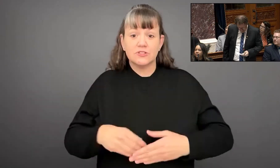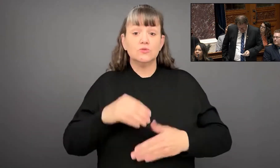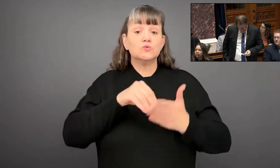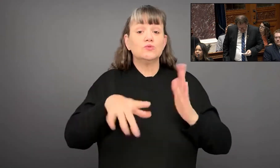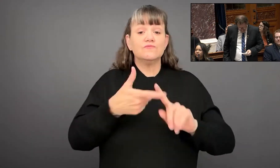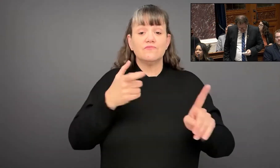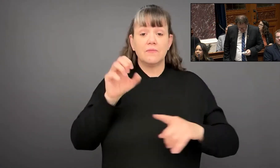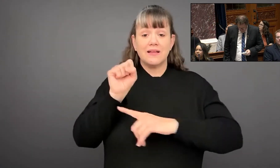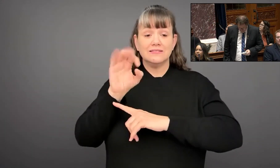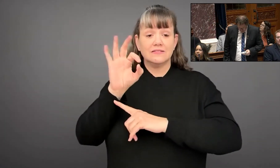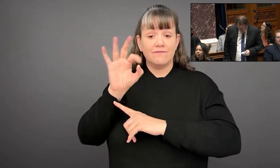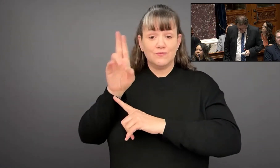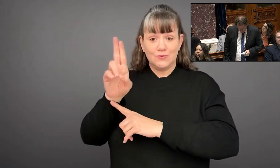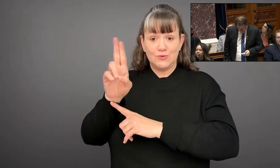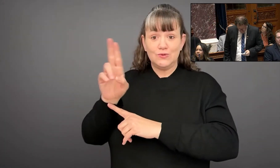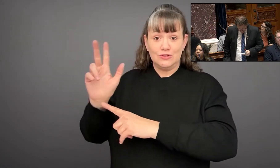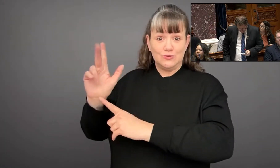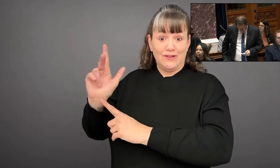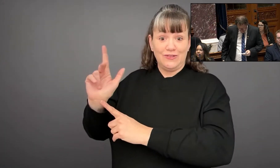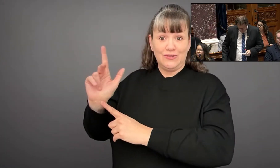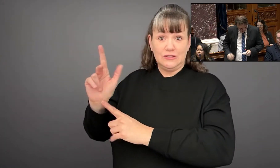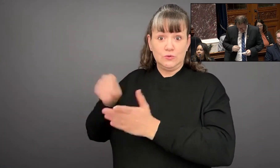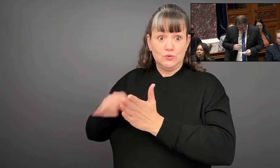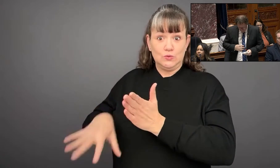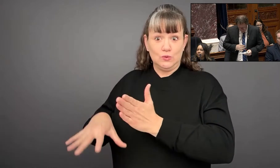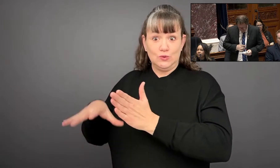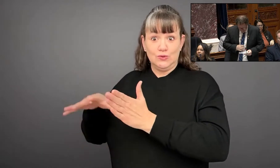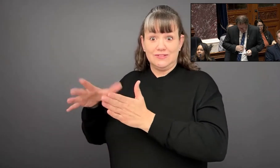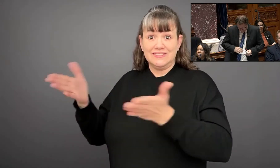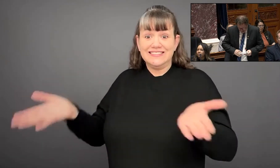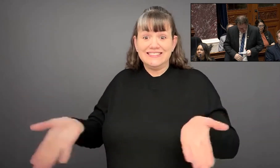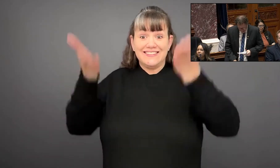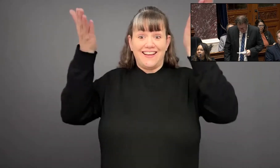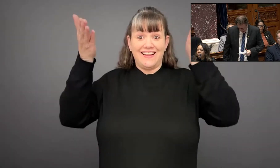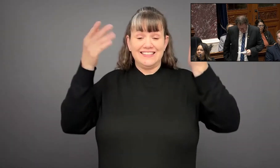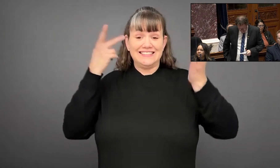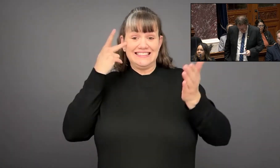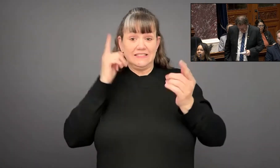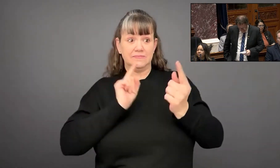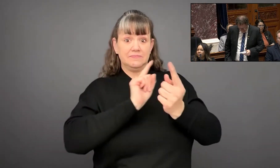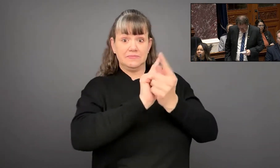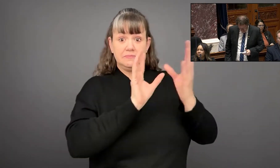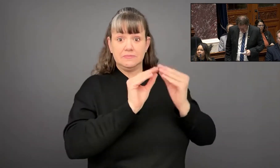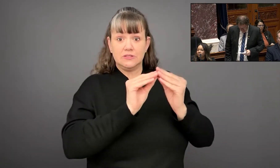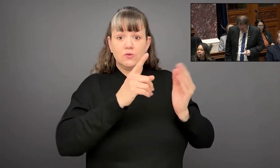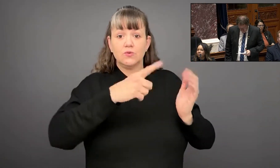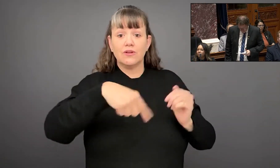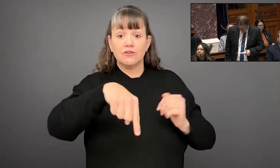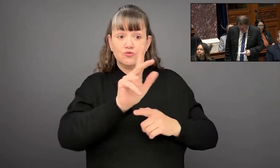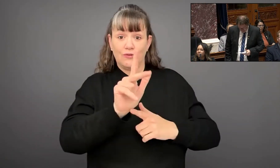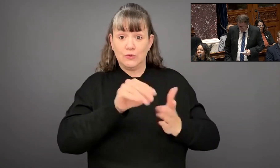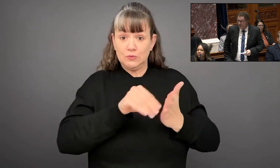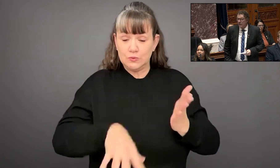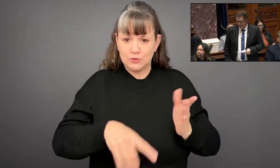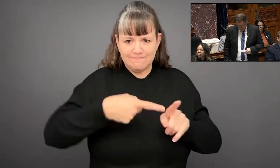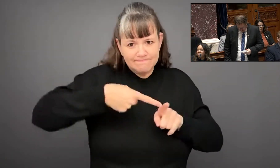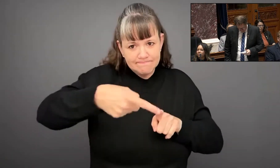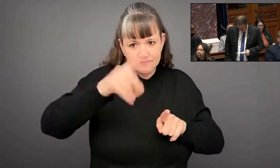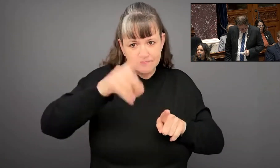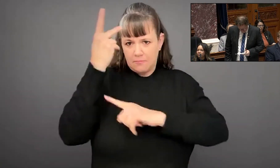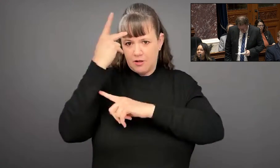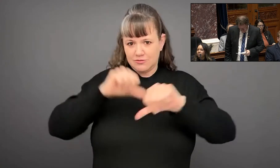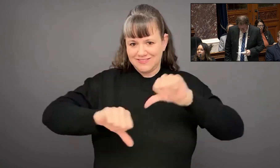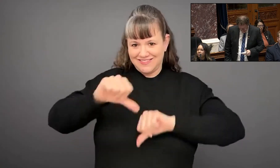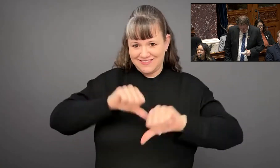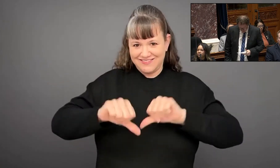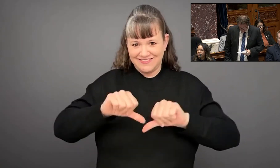back there. I had the privilege to briefly meet with 23 SFU political science course students. These students represent a diverse background